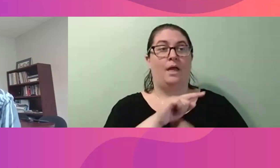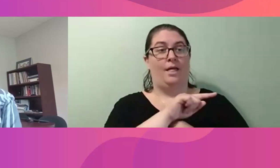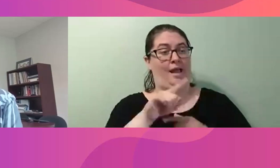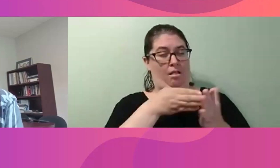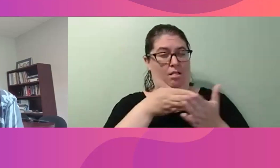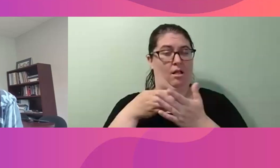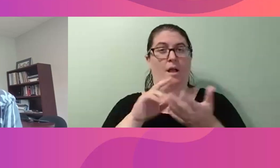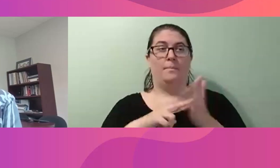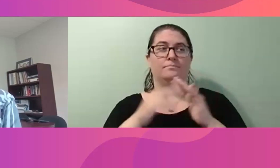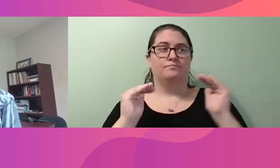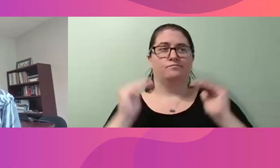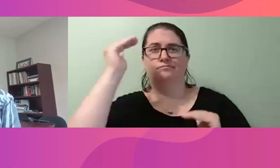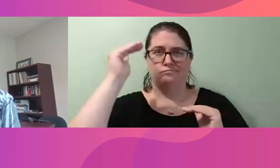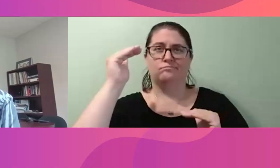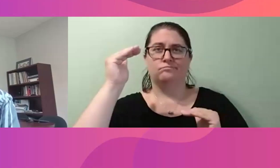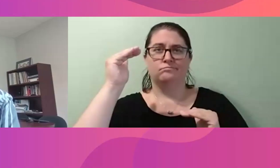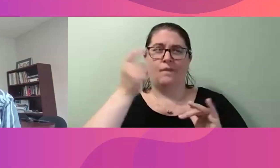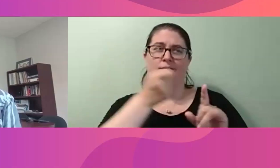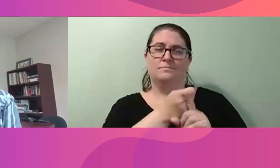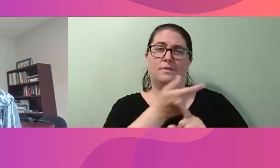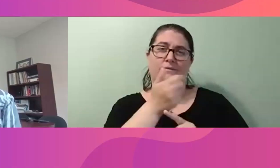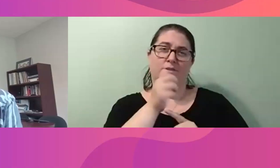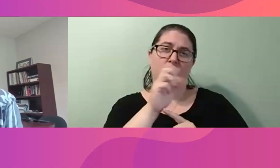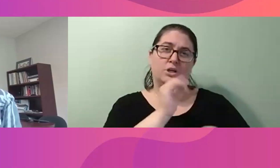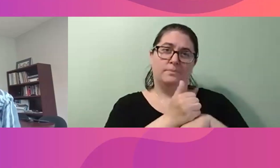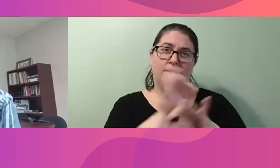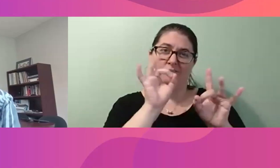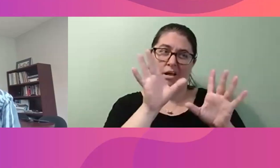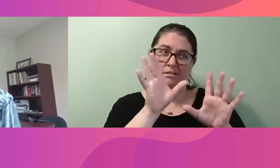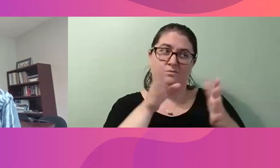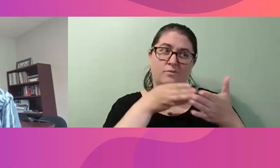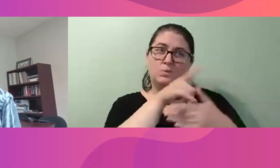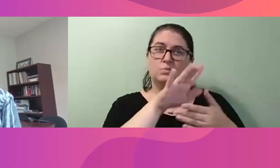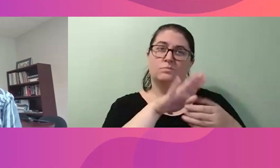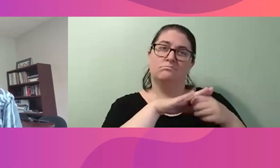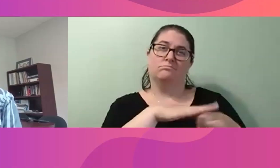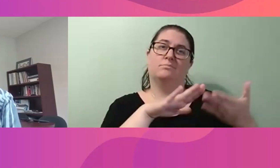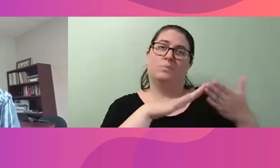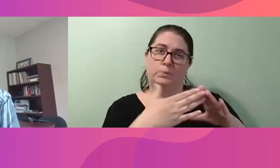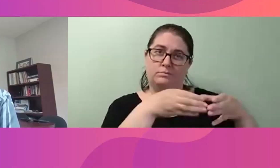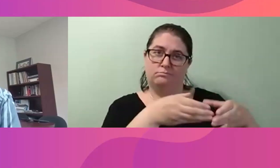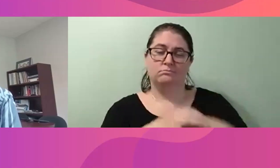in disproportionate impacts of gender-based violence on oppressed communities.